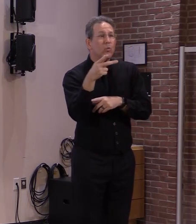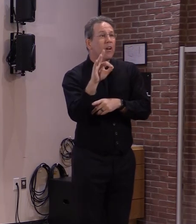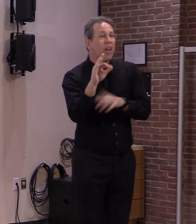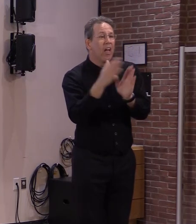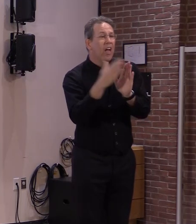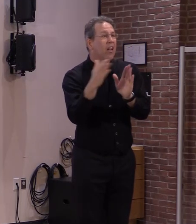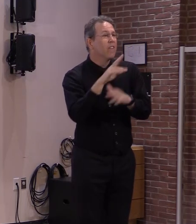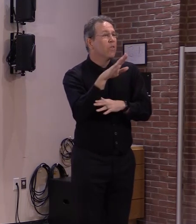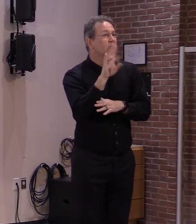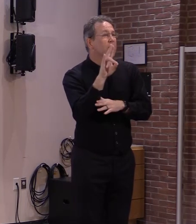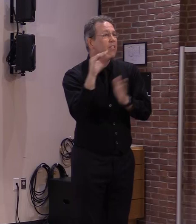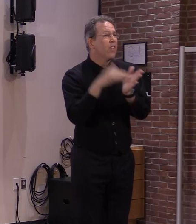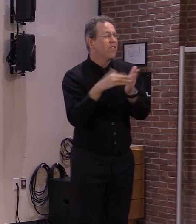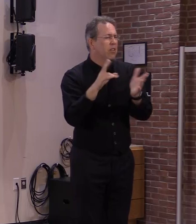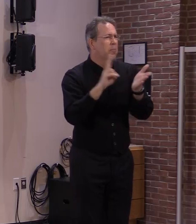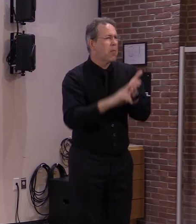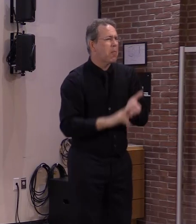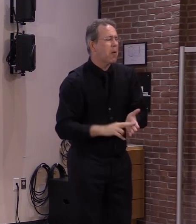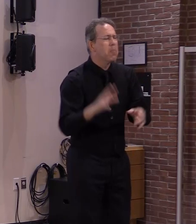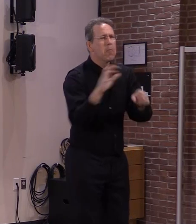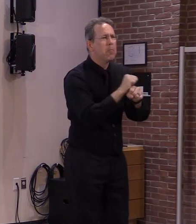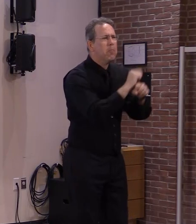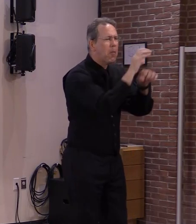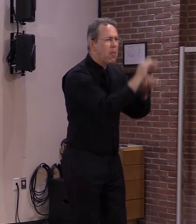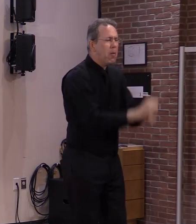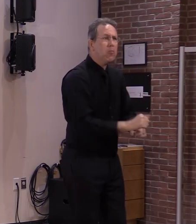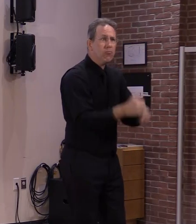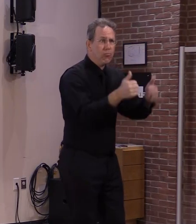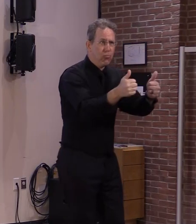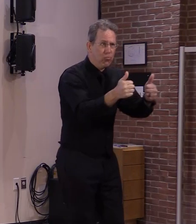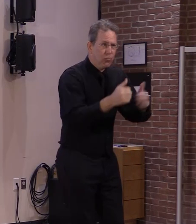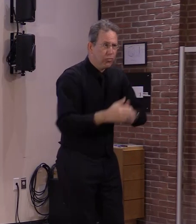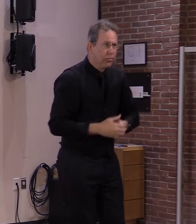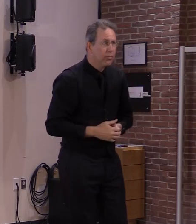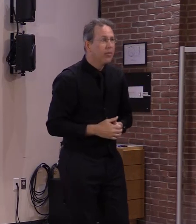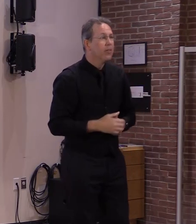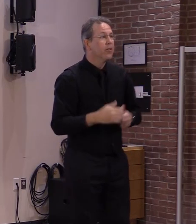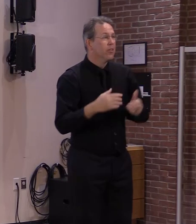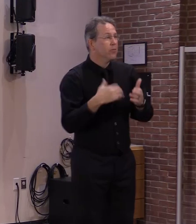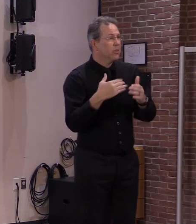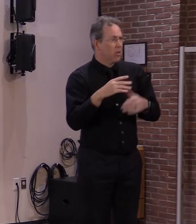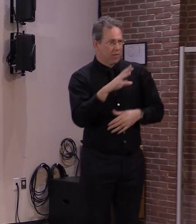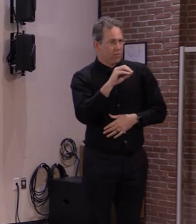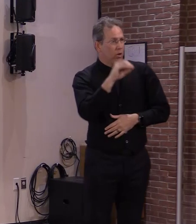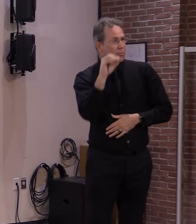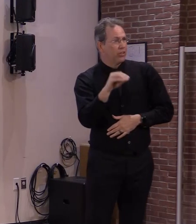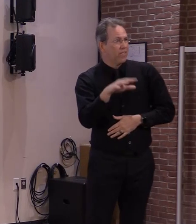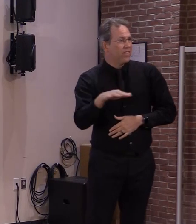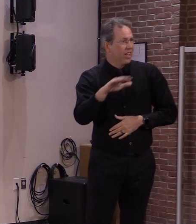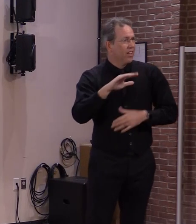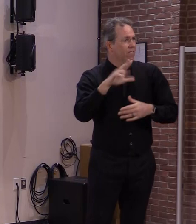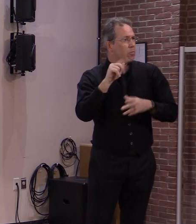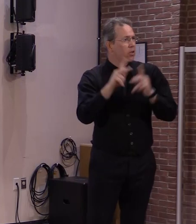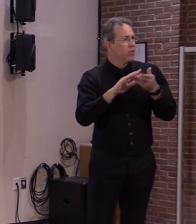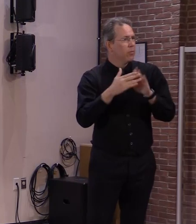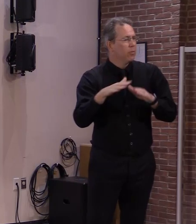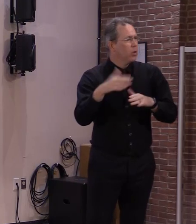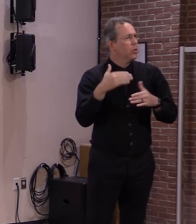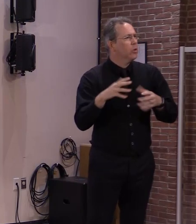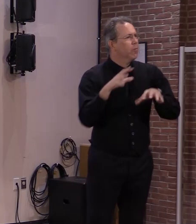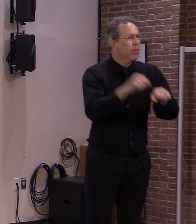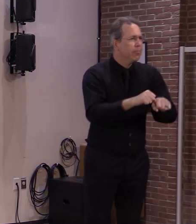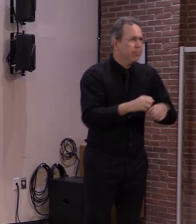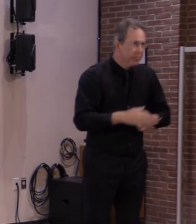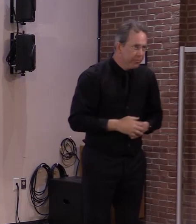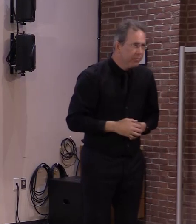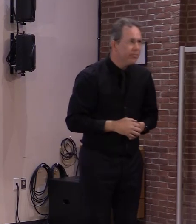appointment to be vaccinated, representing 40% of that age group. Turning to BIPOC Vermonters and household